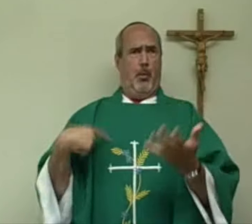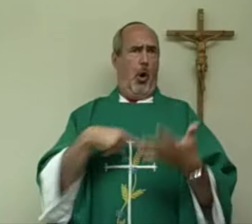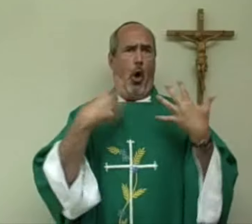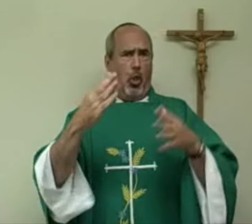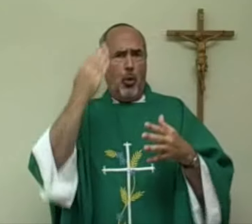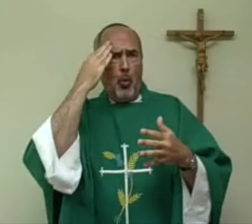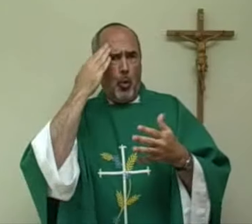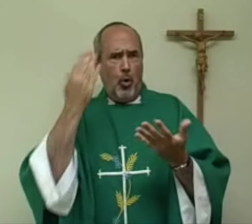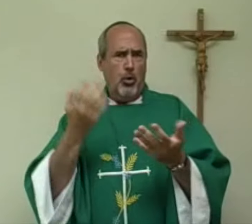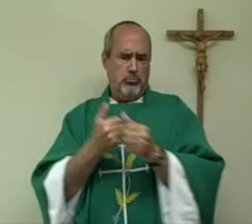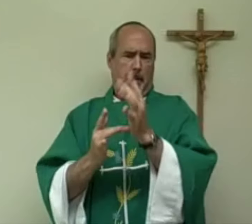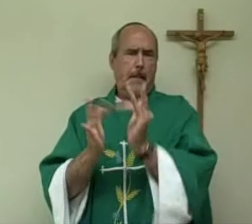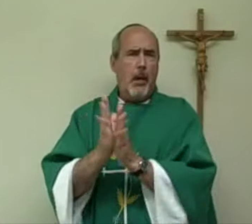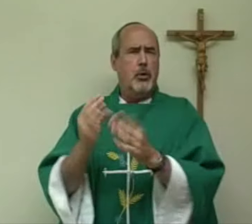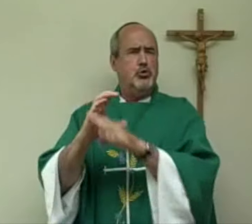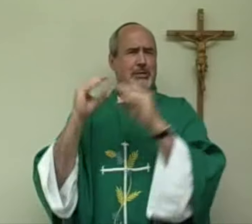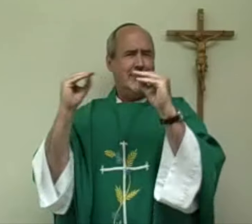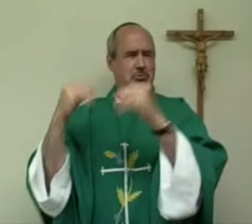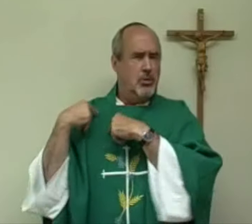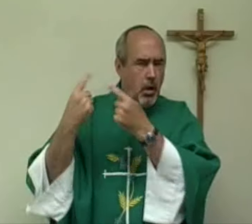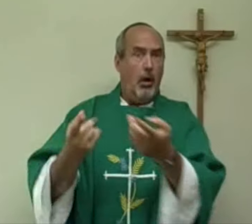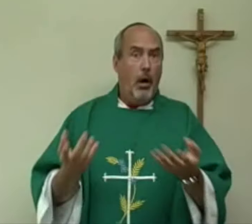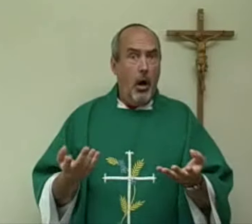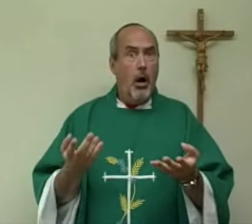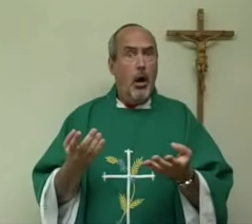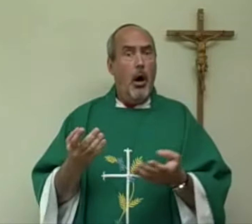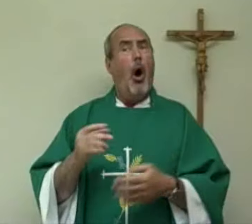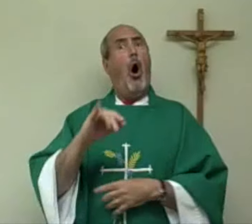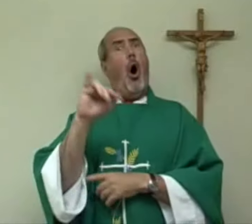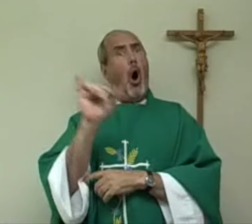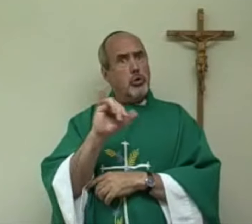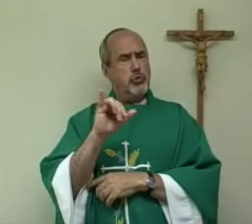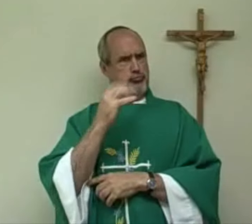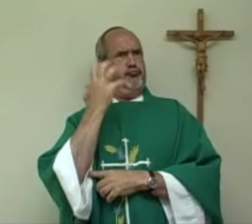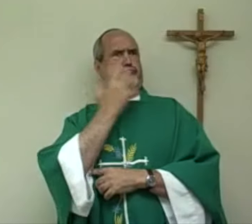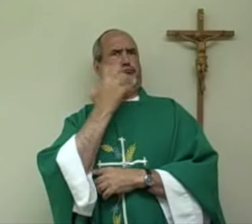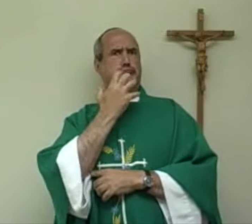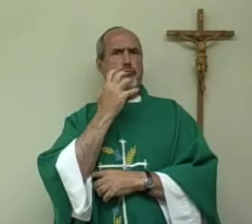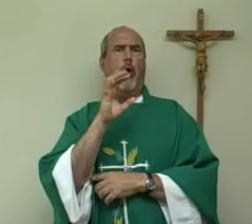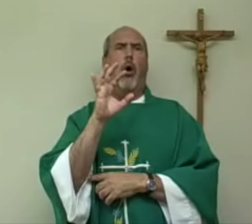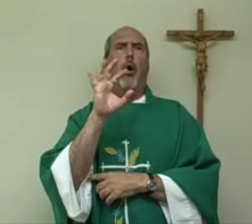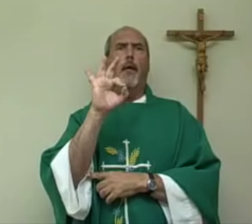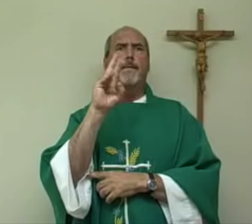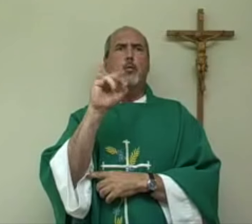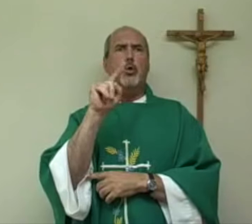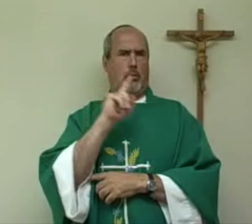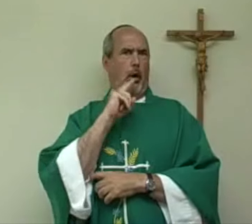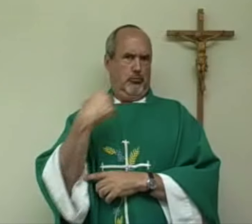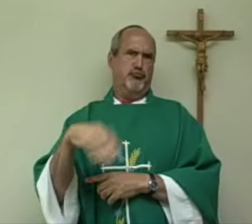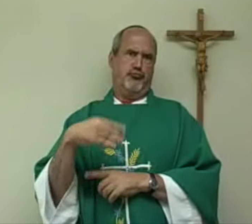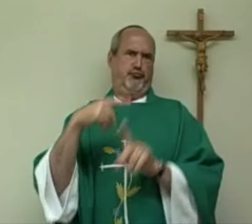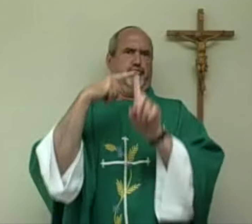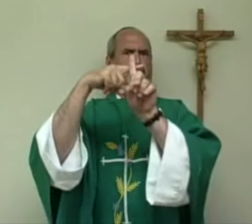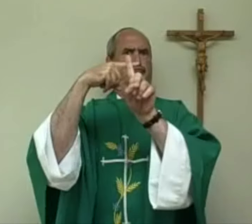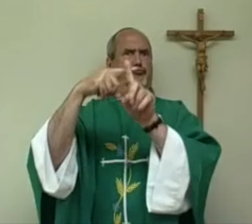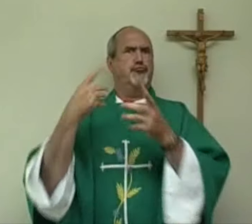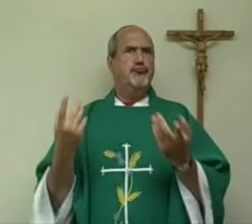the message, if it matches what we already know and what the Bible has taught us for all these years, and if the